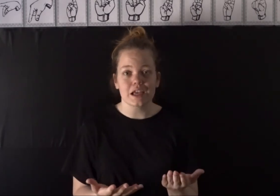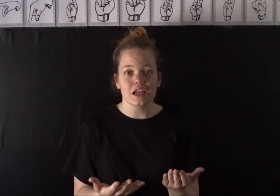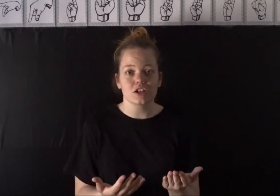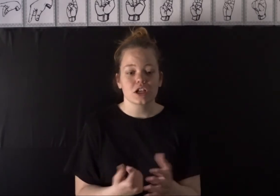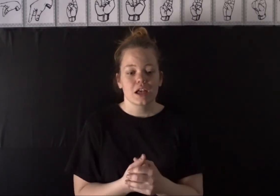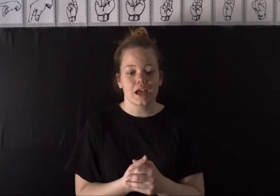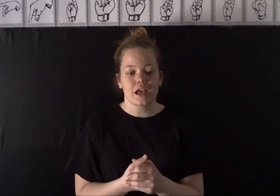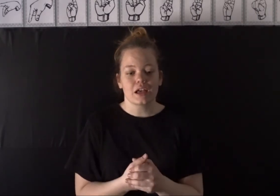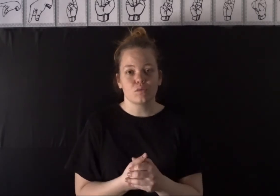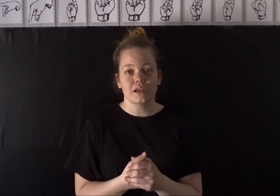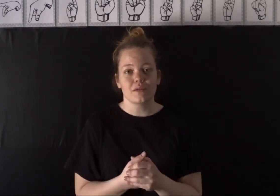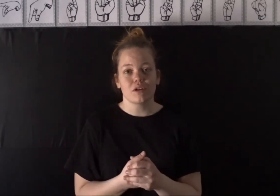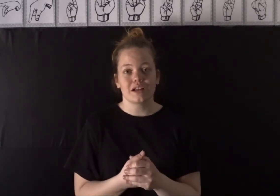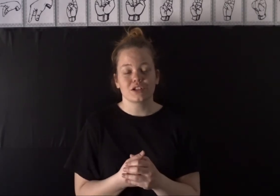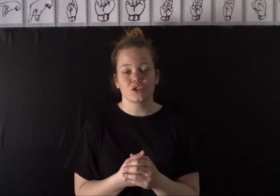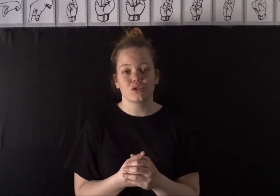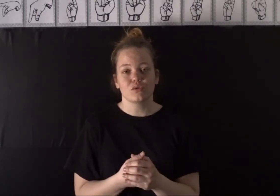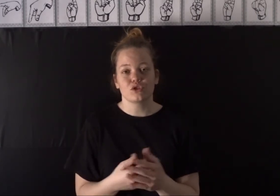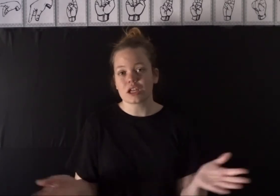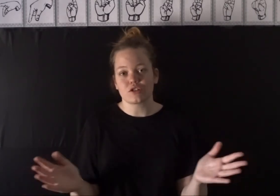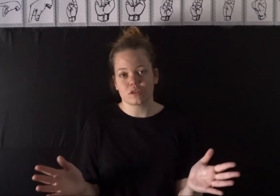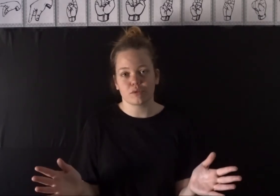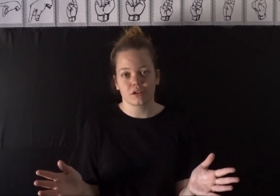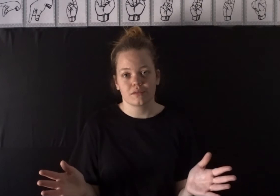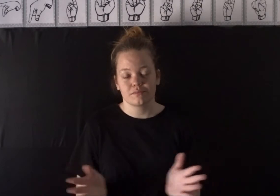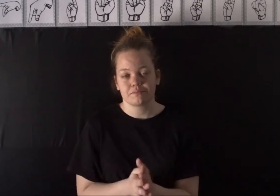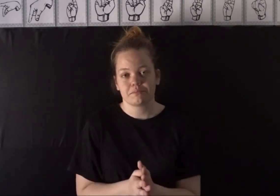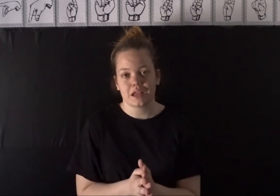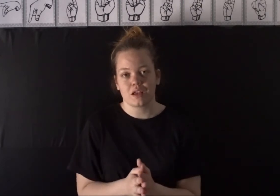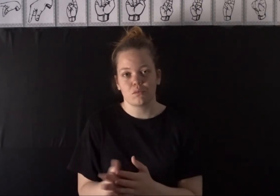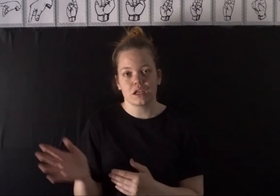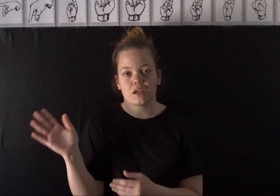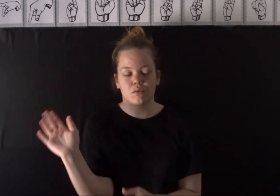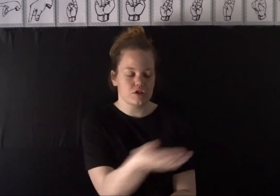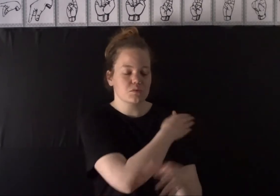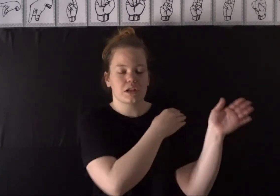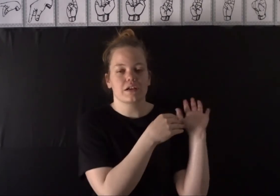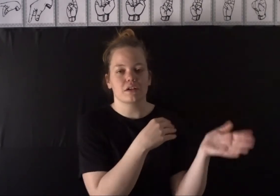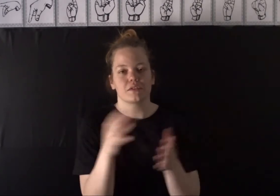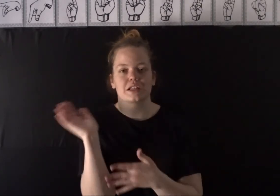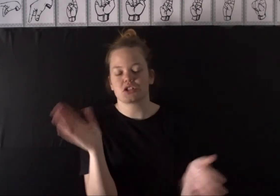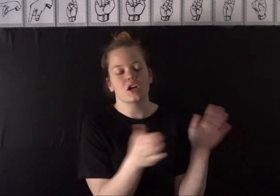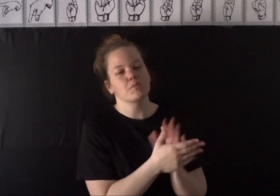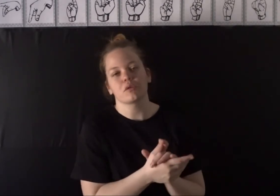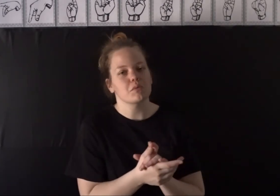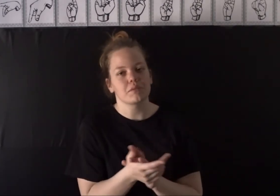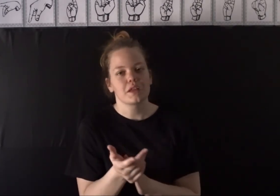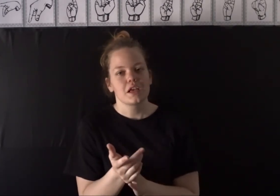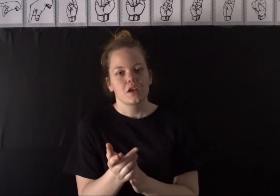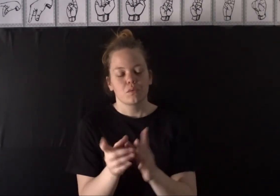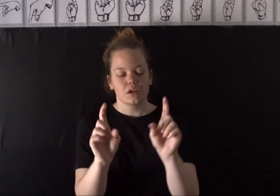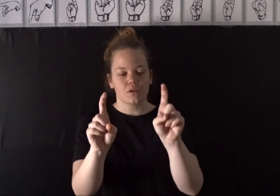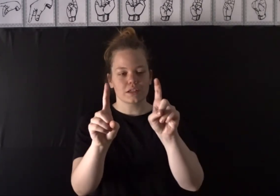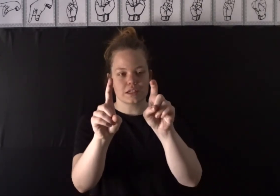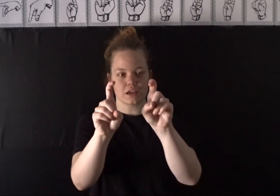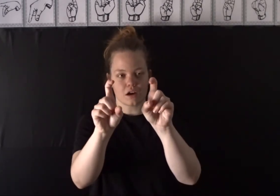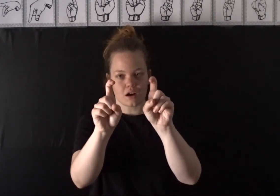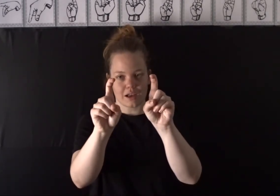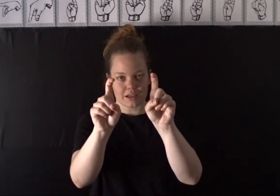page and we want to change the book. And we just want to get rid of it. It's not a book we want. We are going to take our X